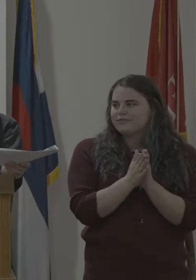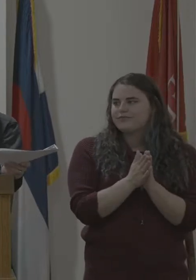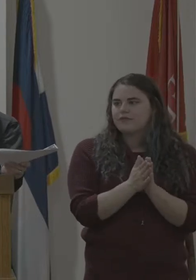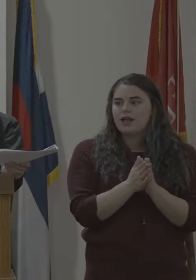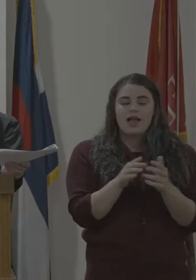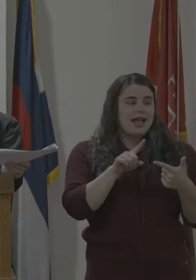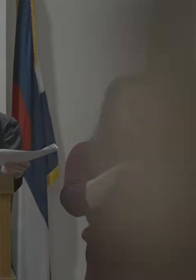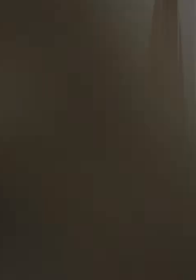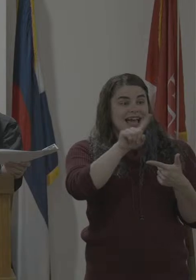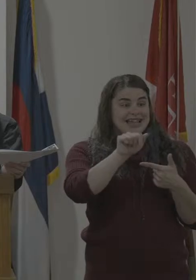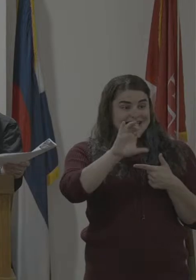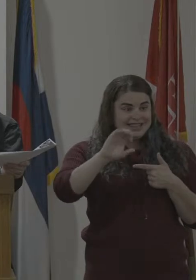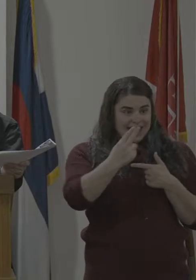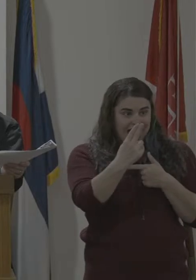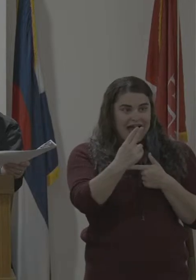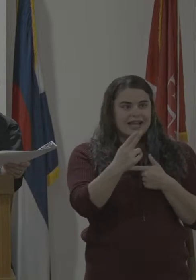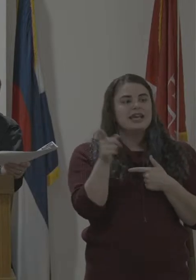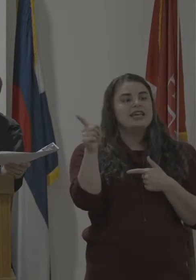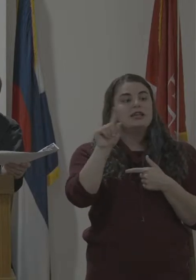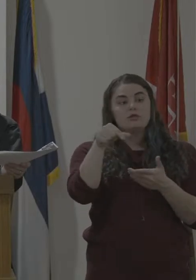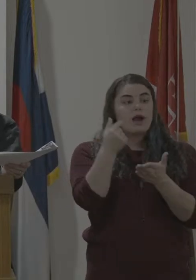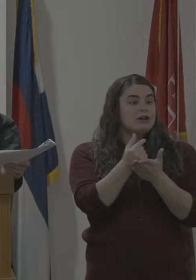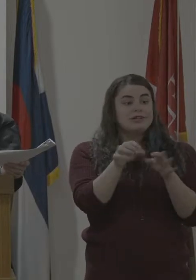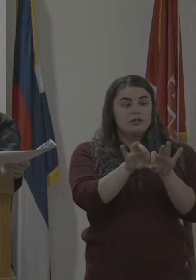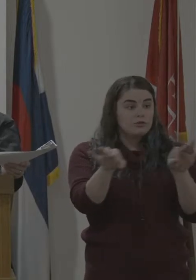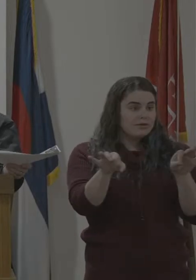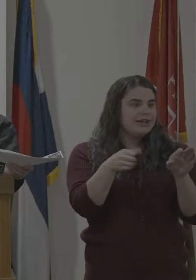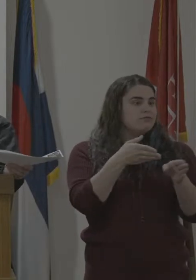We have Zach graduating with video.